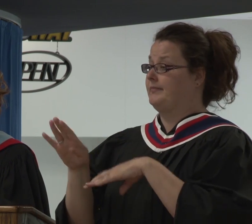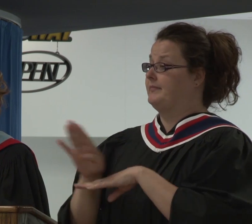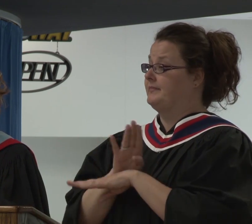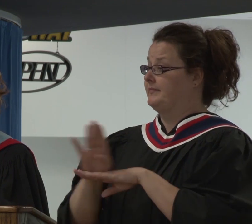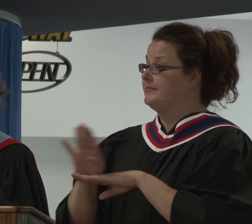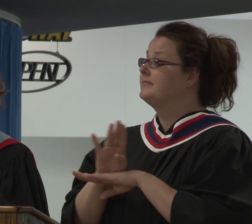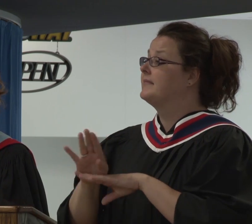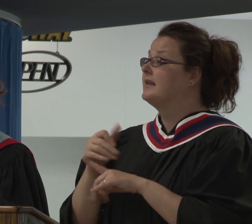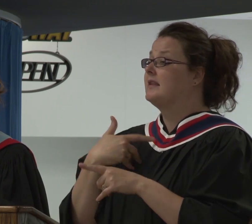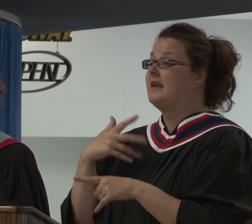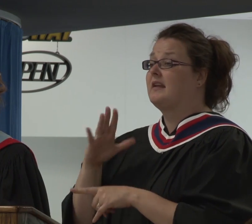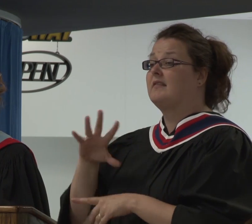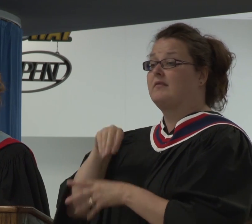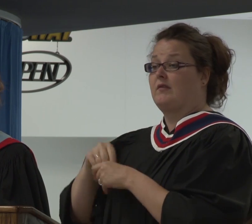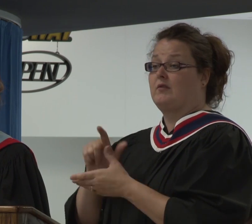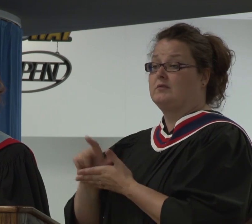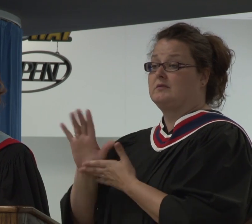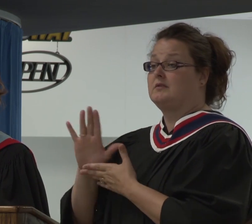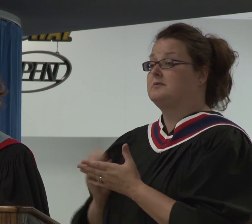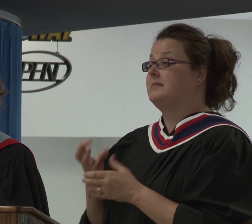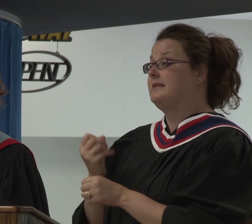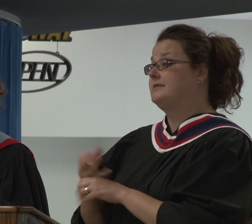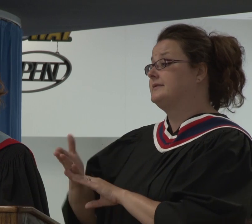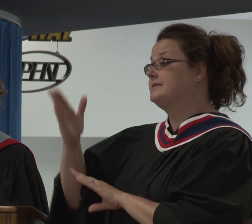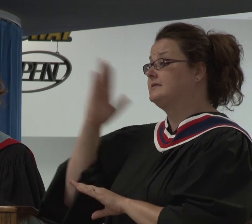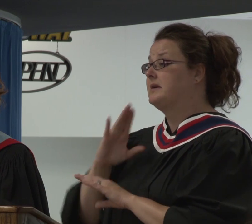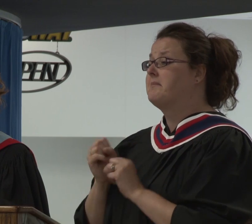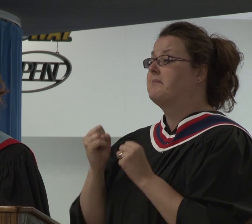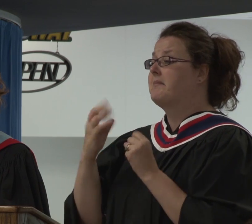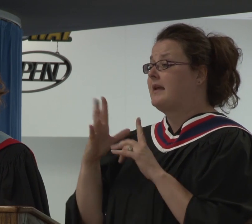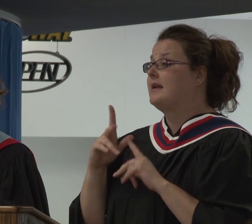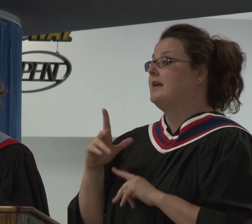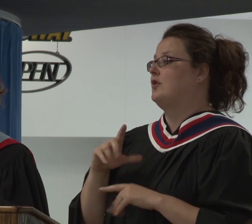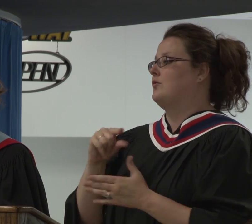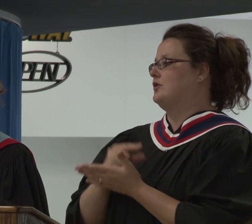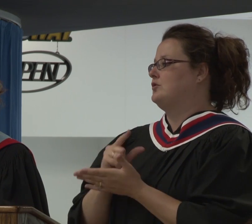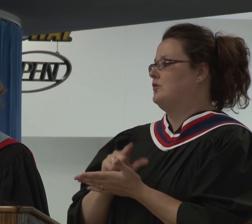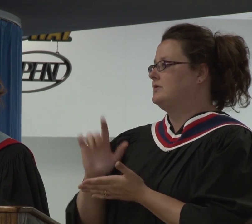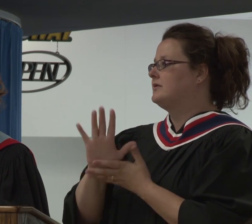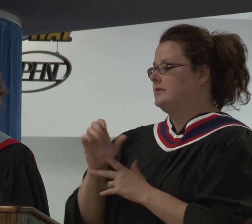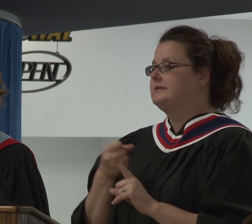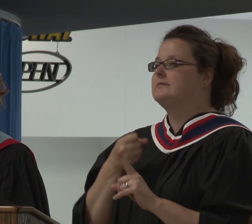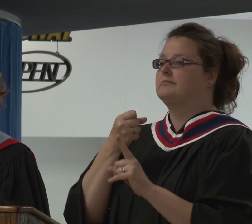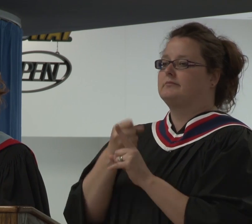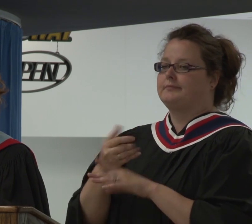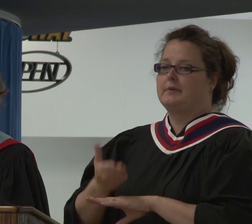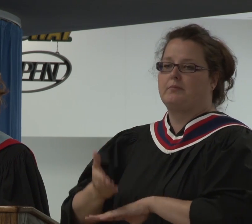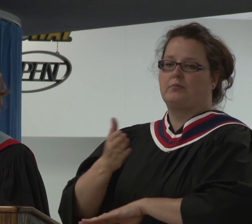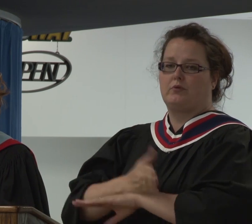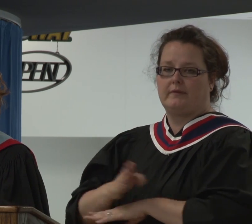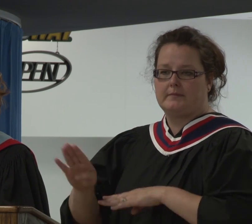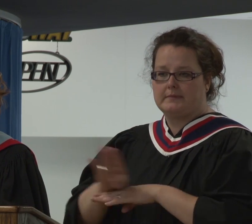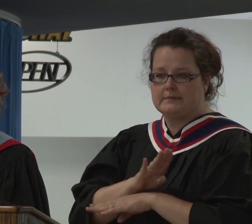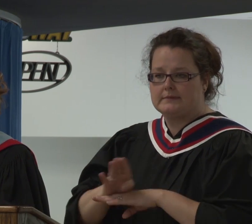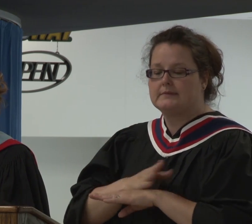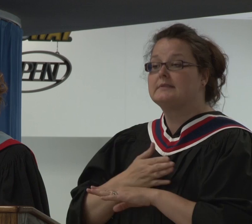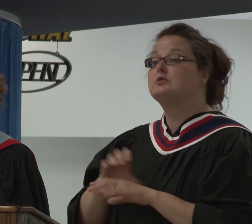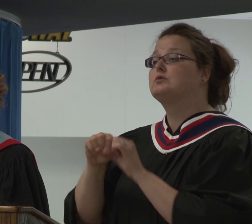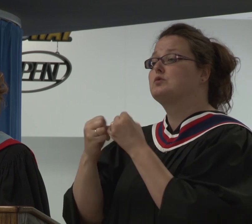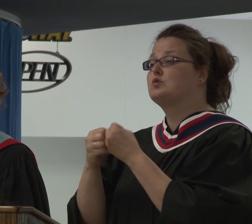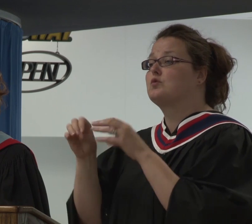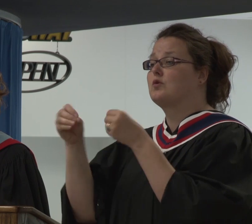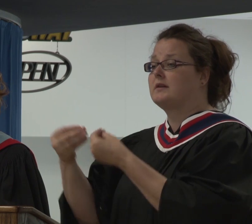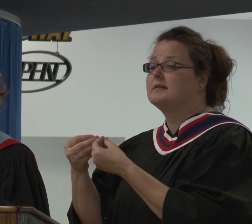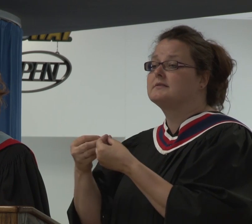Loyalist and Actis members. So many Loyalist connections, improving life in businesses, social organizations, and